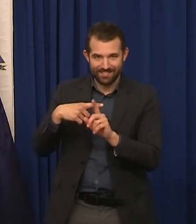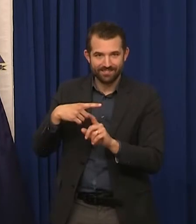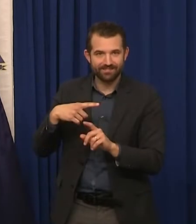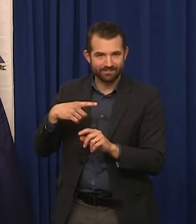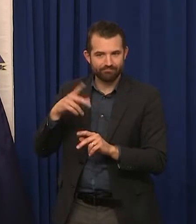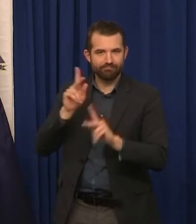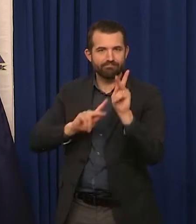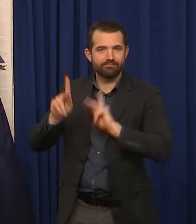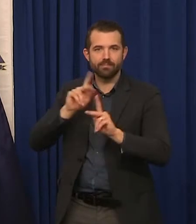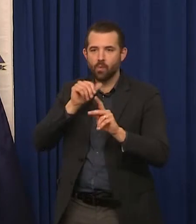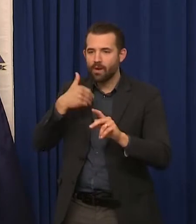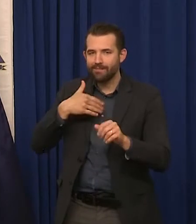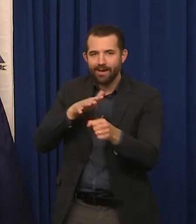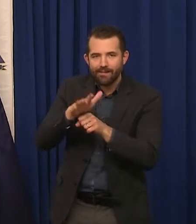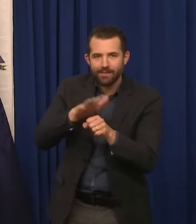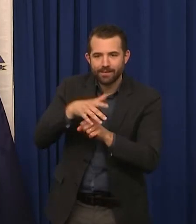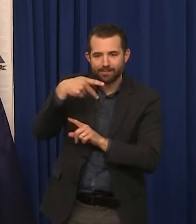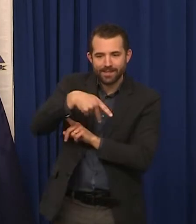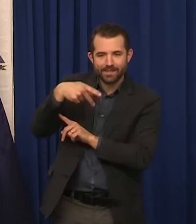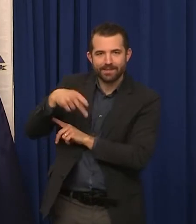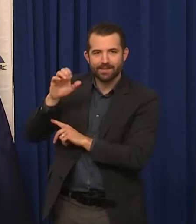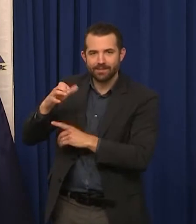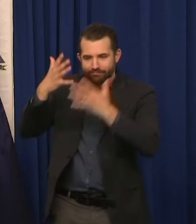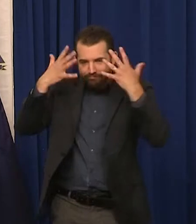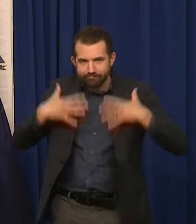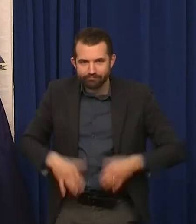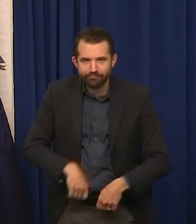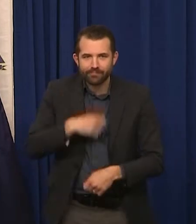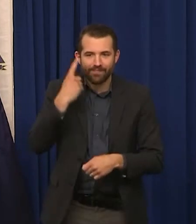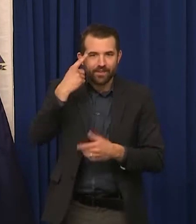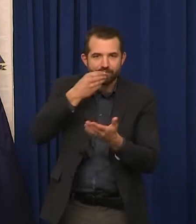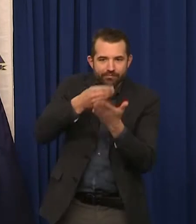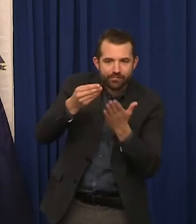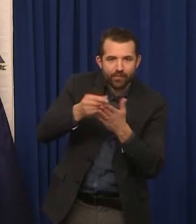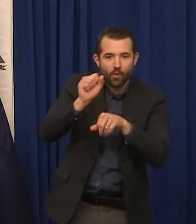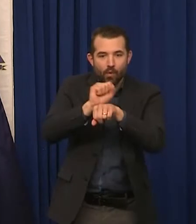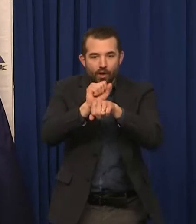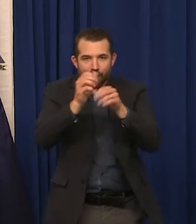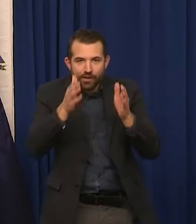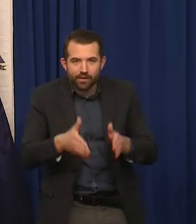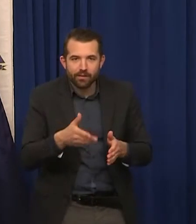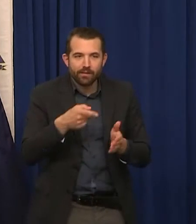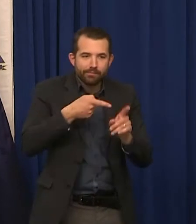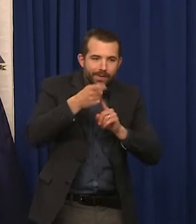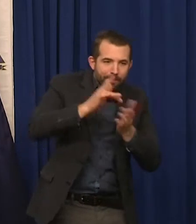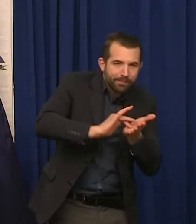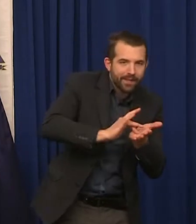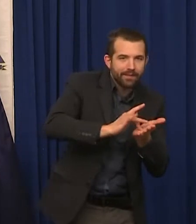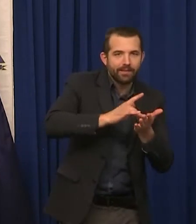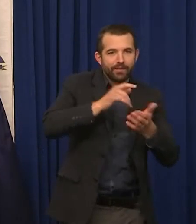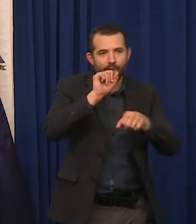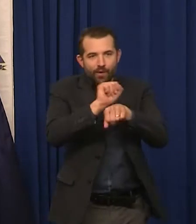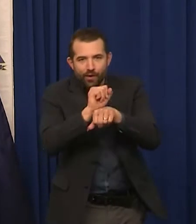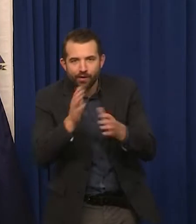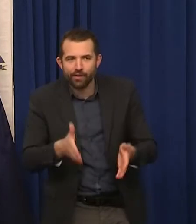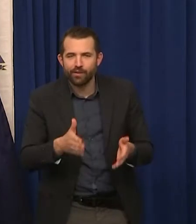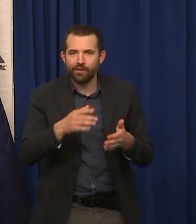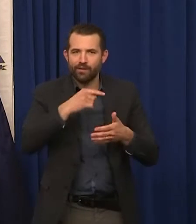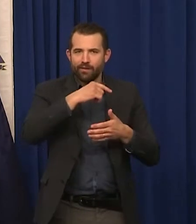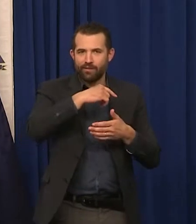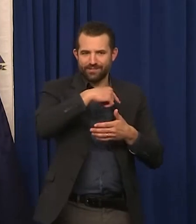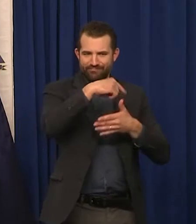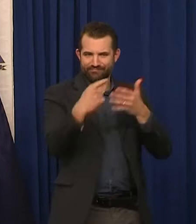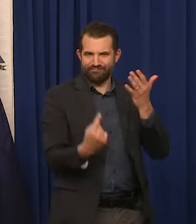processing facilities and grocery stores. Is the state doing anything to provide PPE for frontline grocery